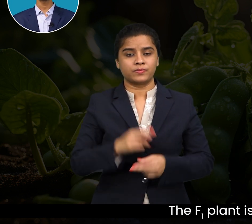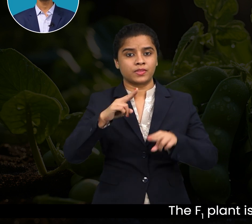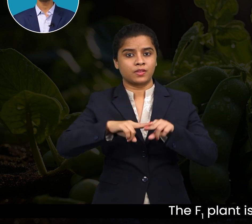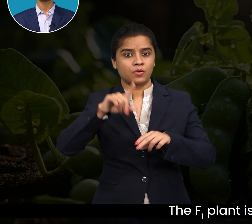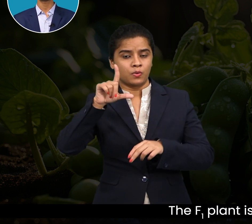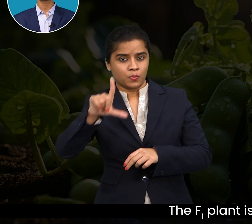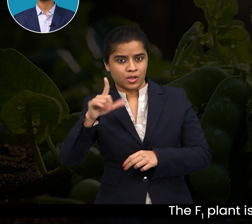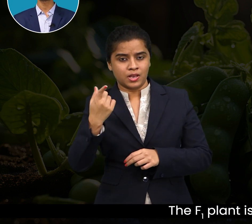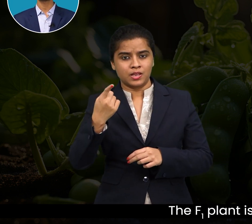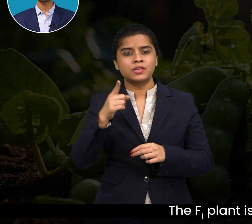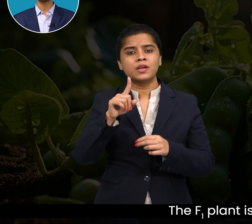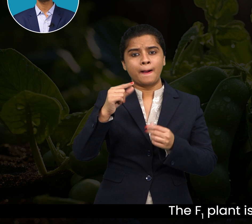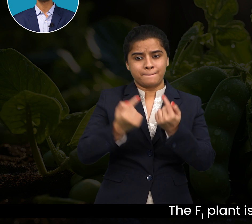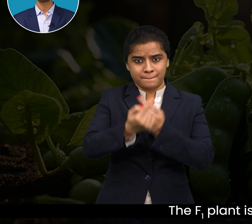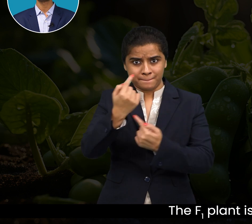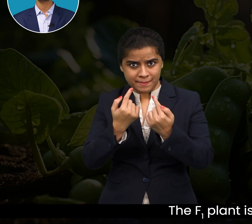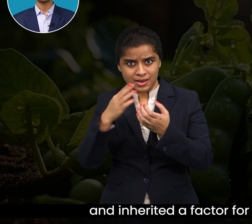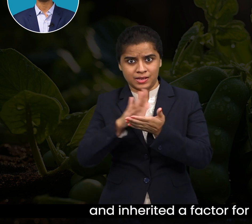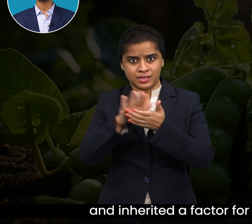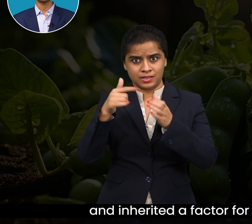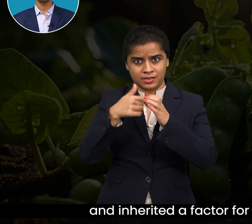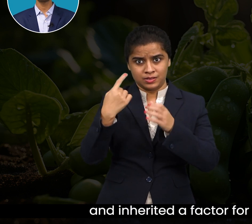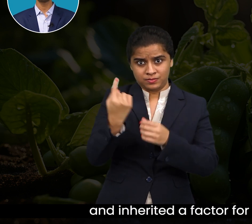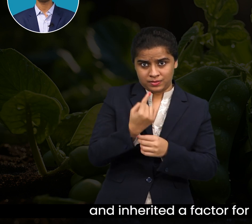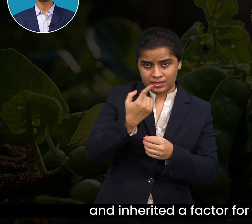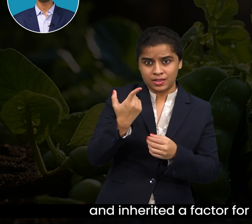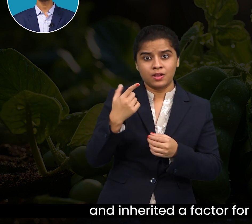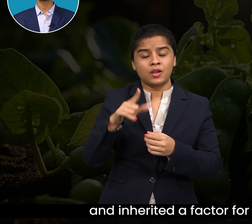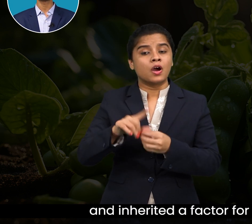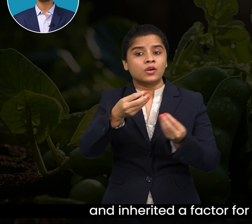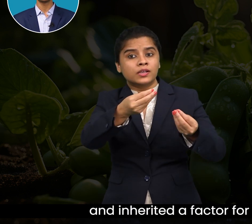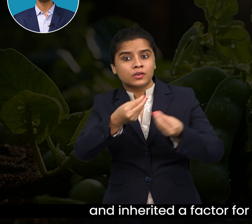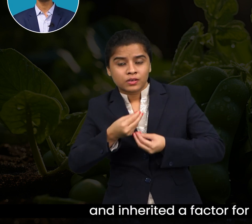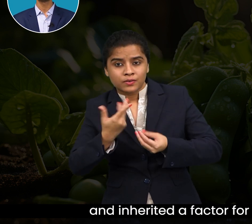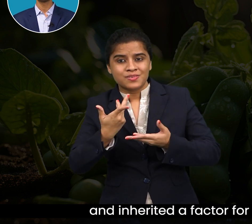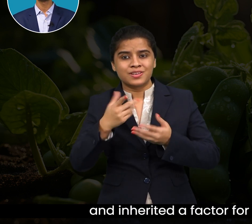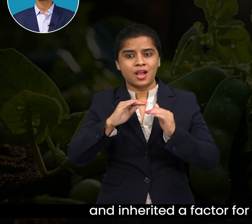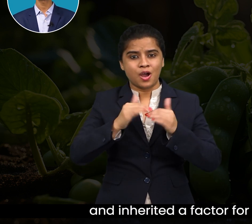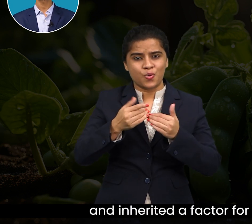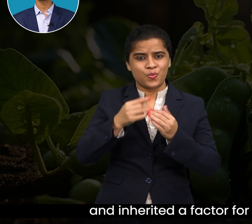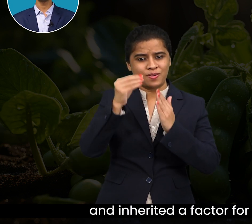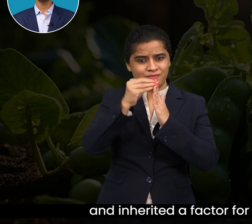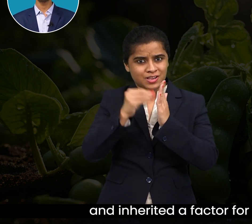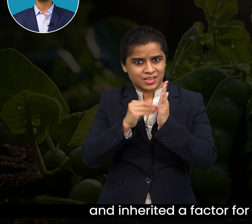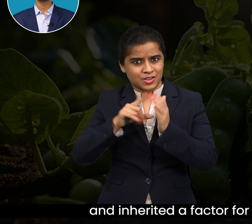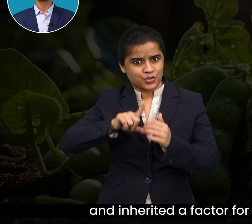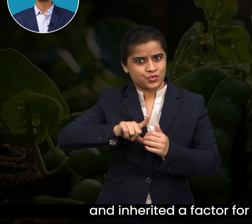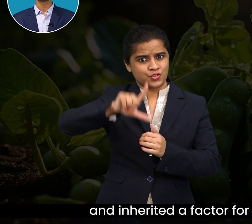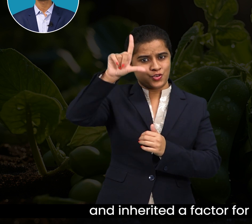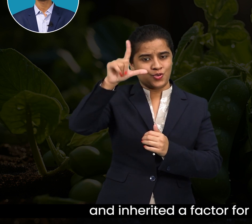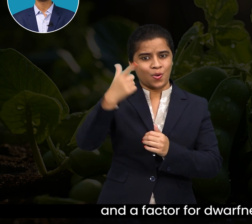The F1 plant is heterozygous and inherited a factor for tallness from its tall